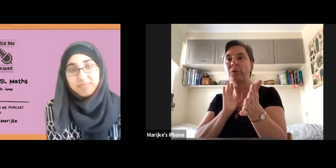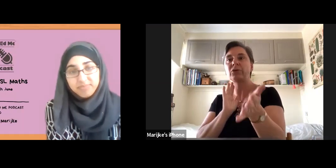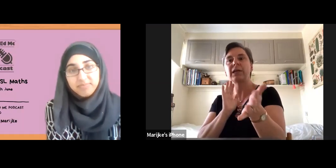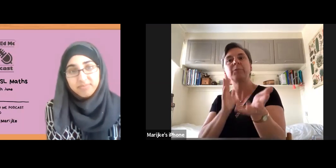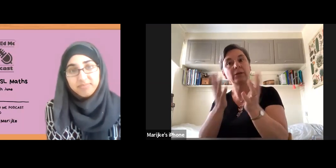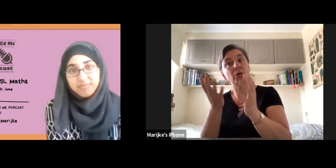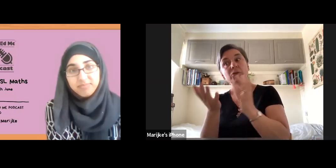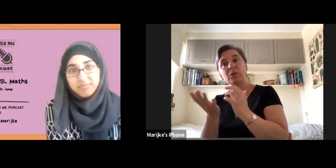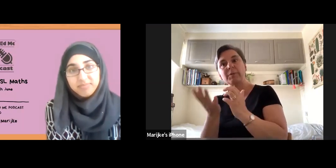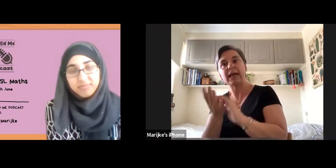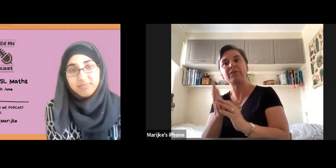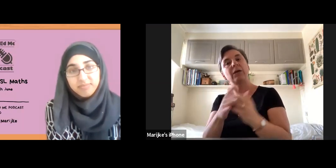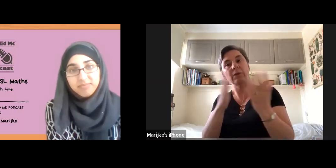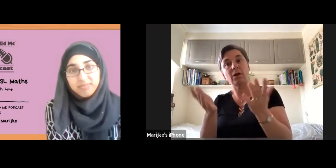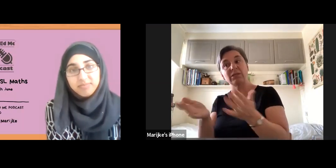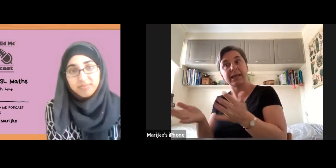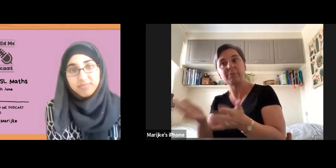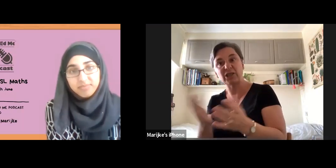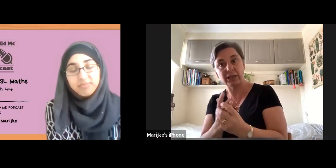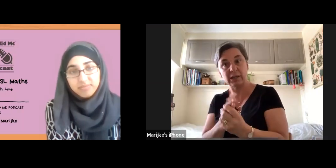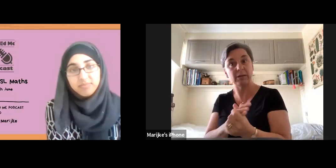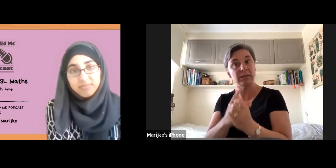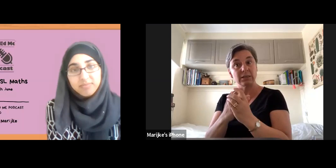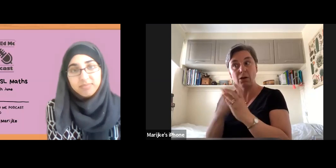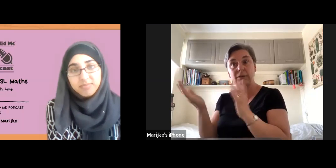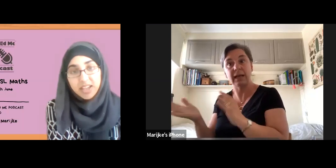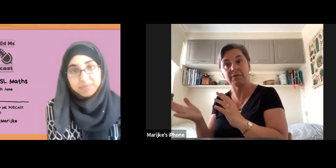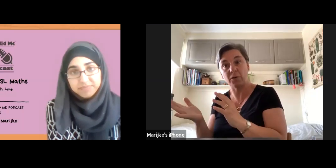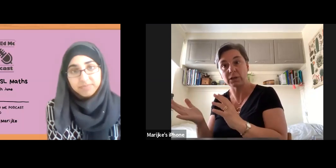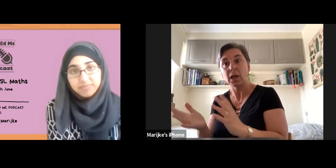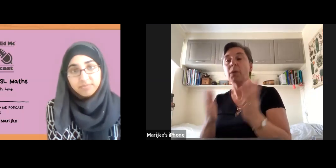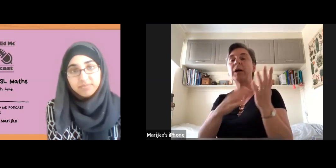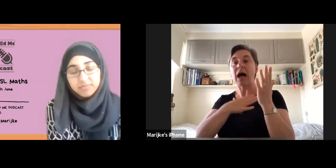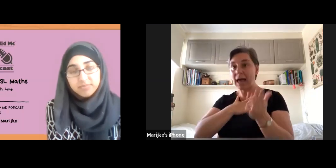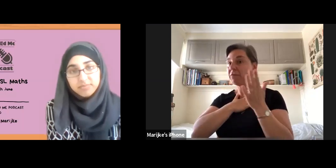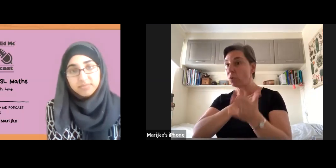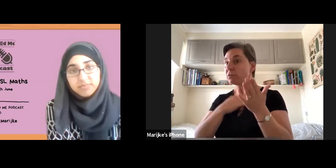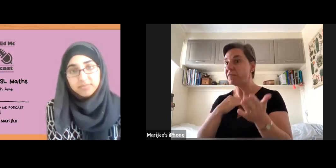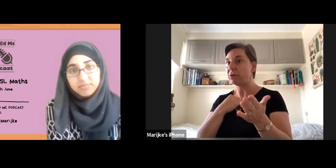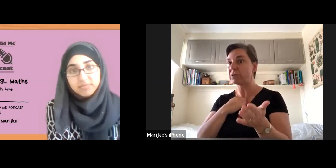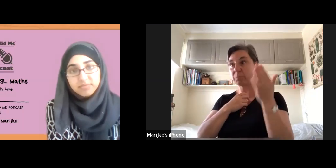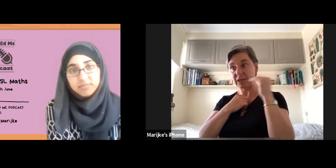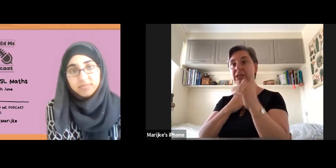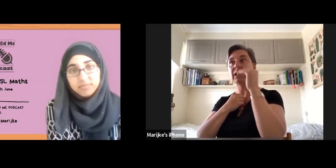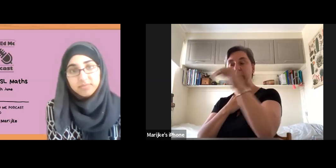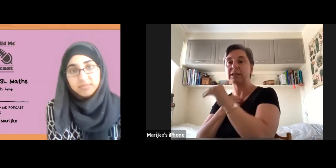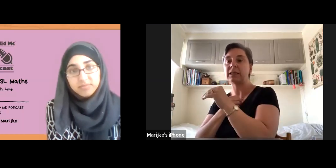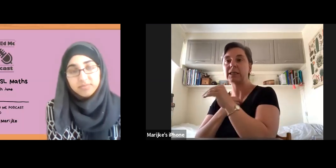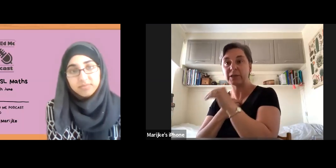you're saying, but I also want to be careful that we're not TA bashing here, because it's not their fault. But I have also found, especially them being in a special